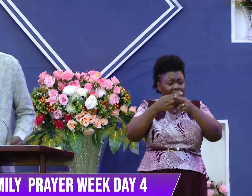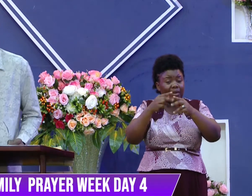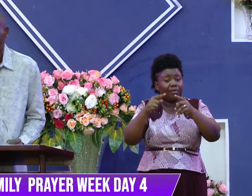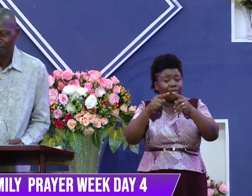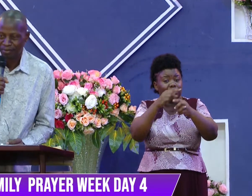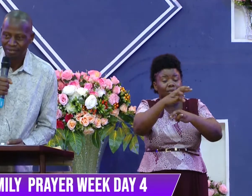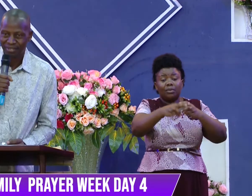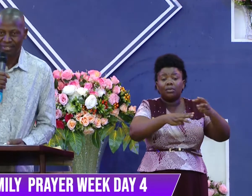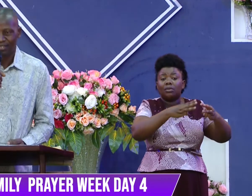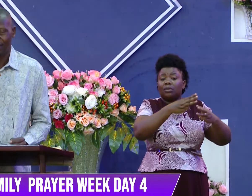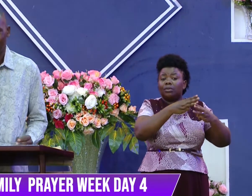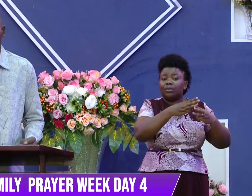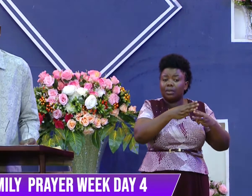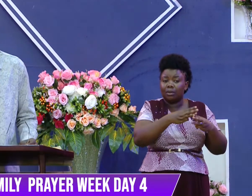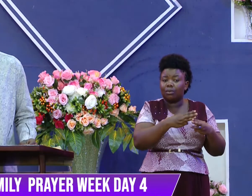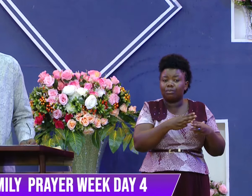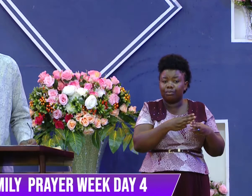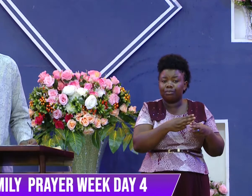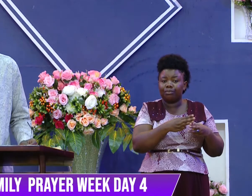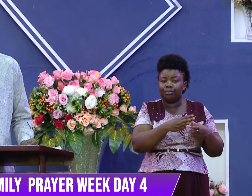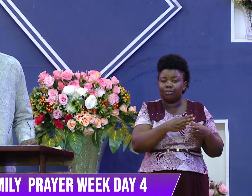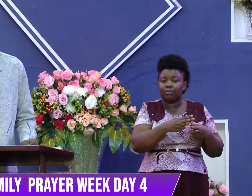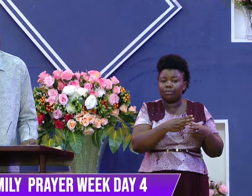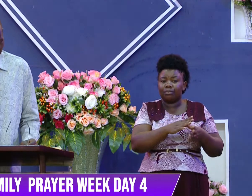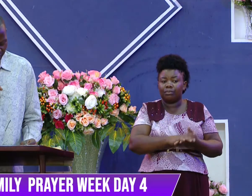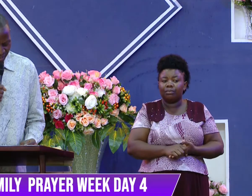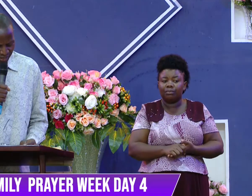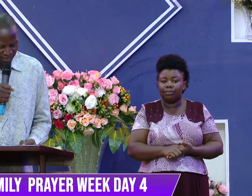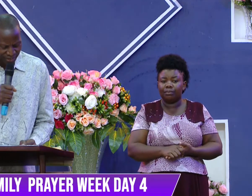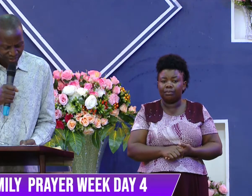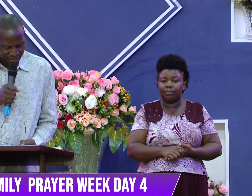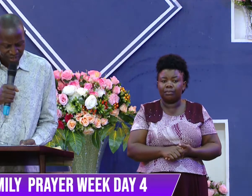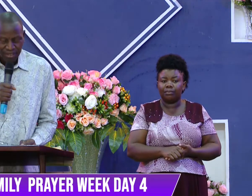The Bible tells us to walk with wisdom unto the world, unto the